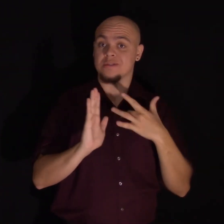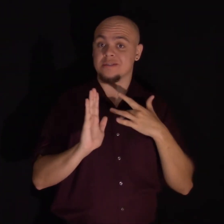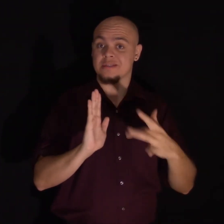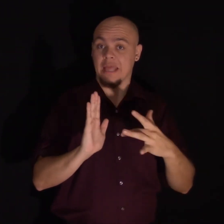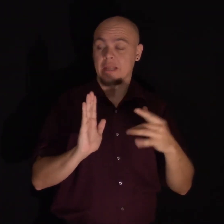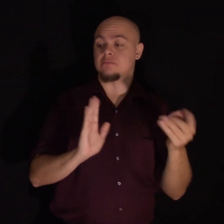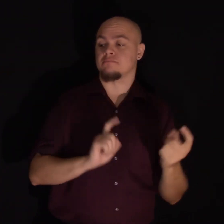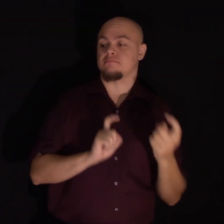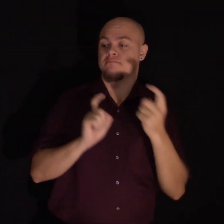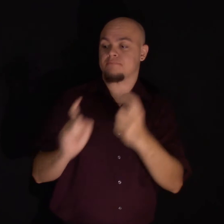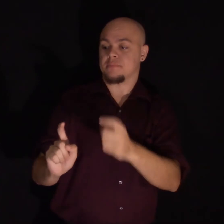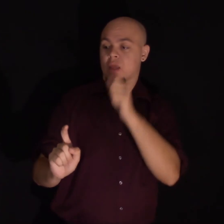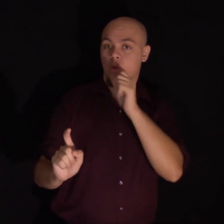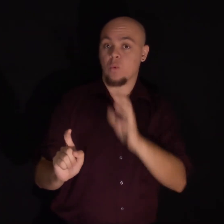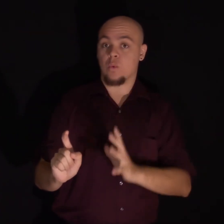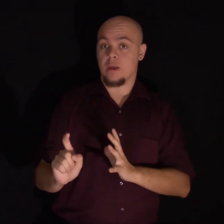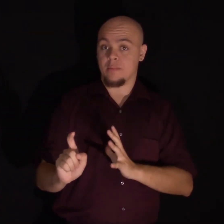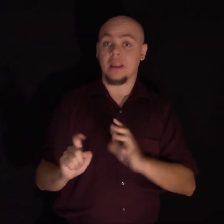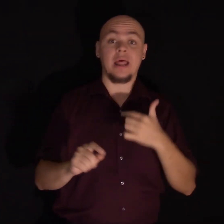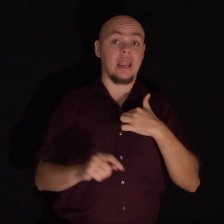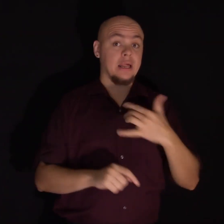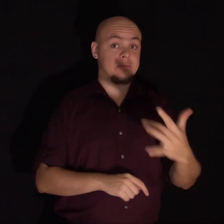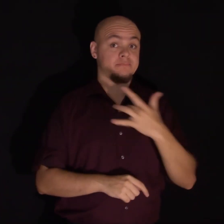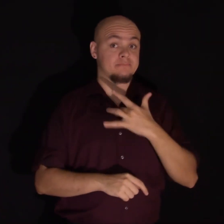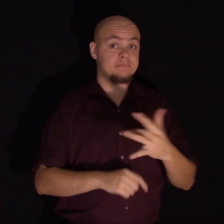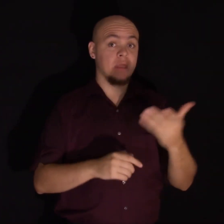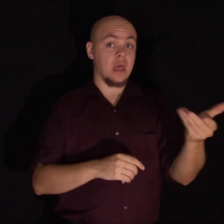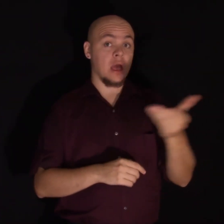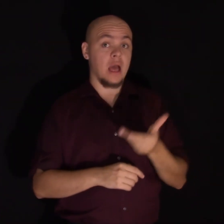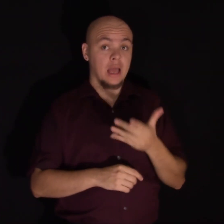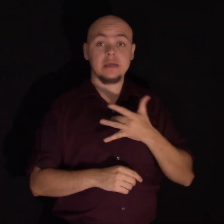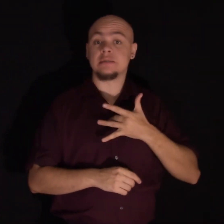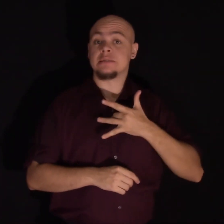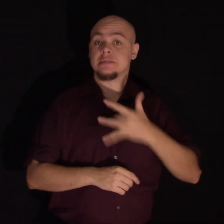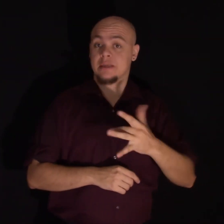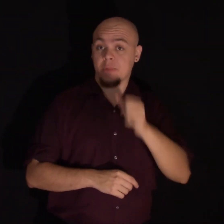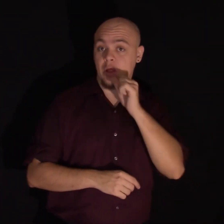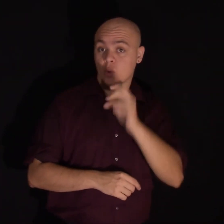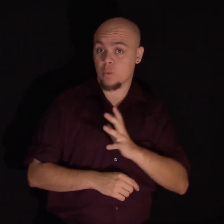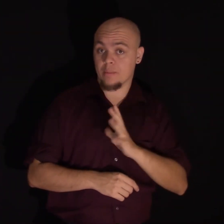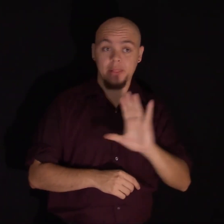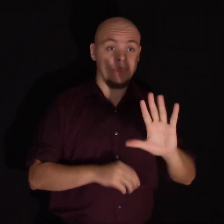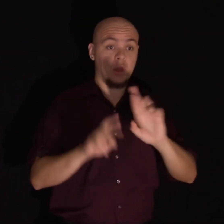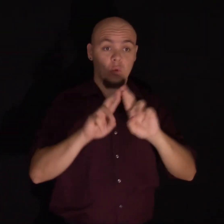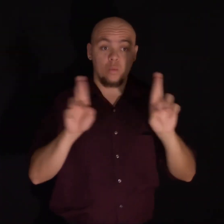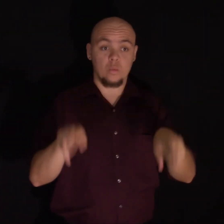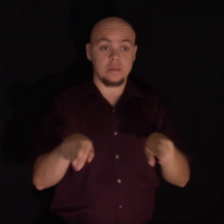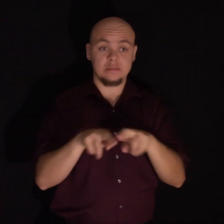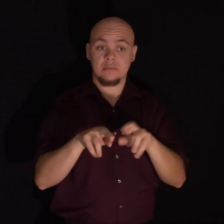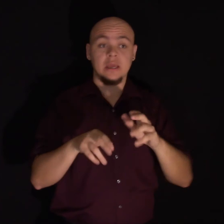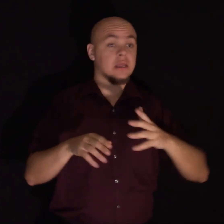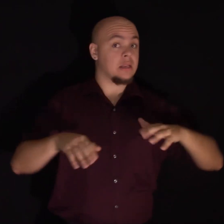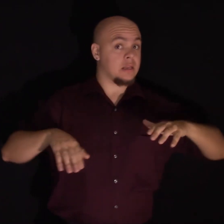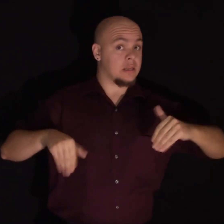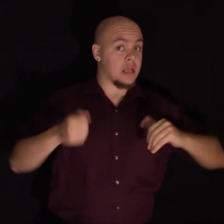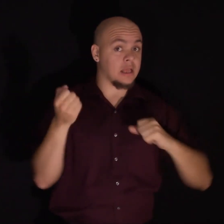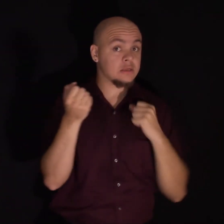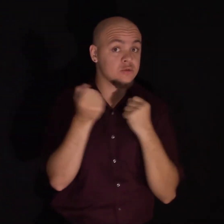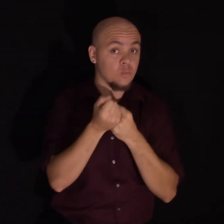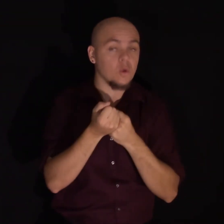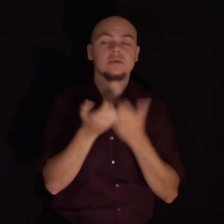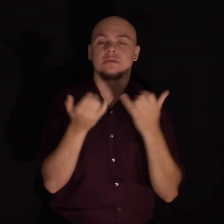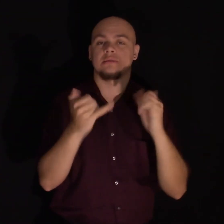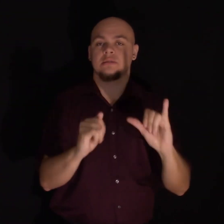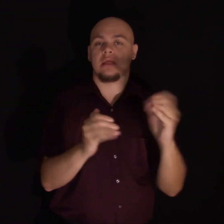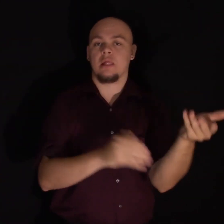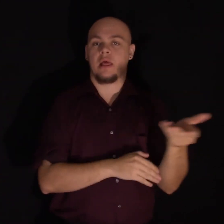women. It's why I make a practice of hiring predominantly women, even if their resumes don't support it yet. But